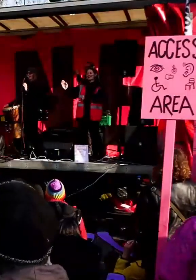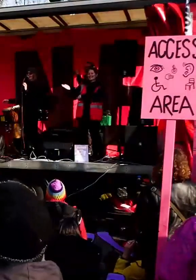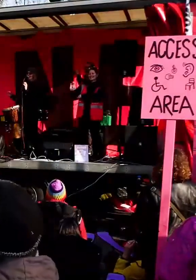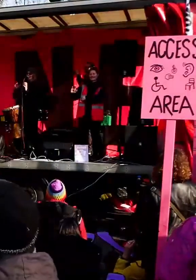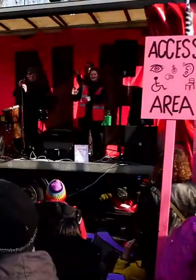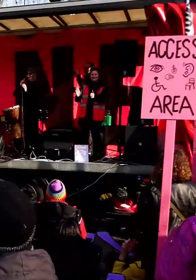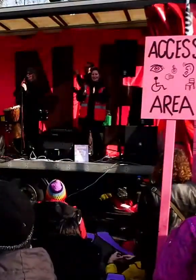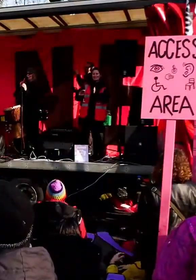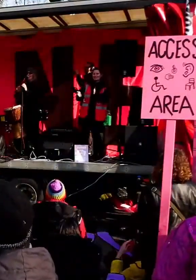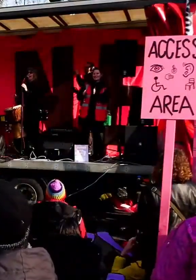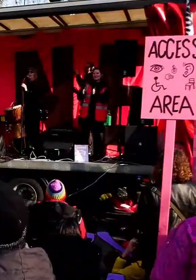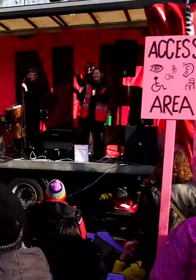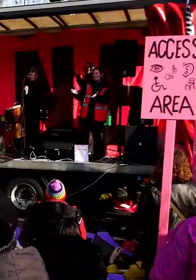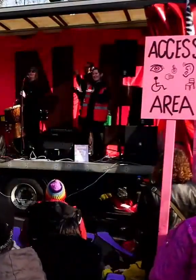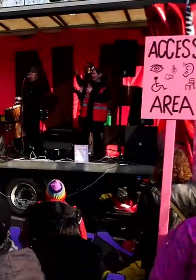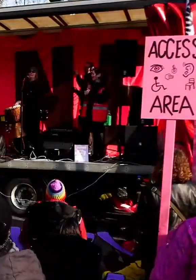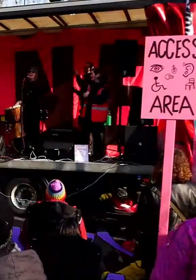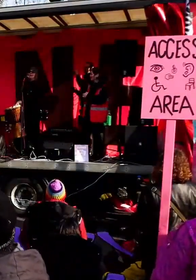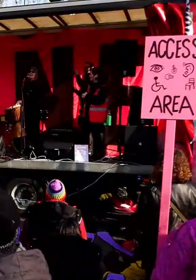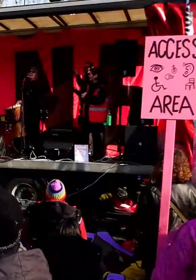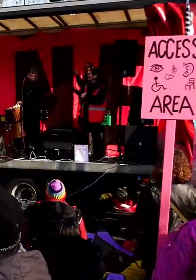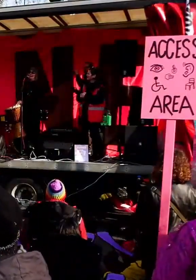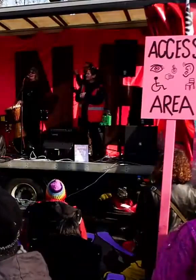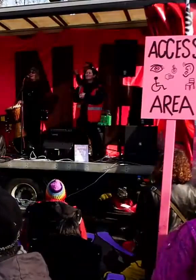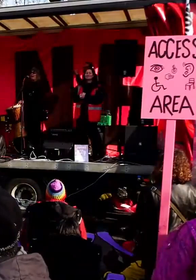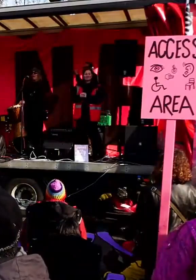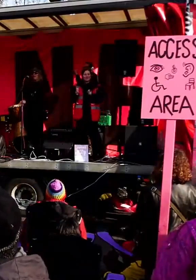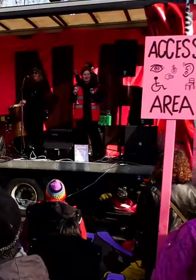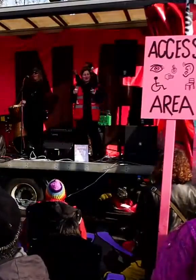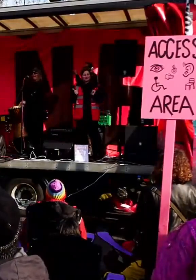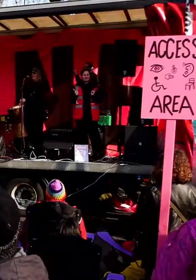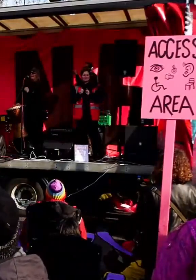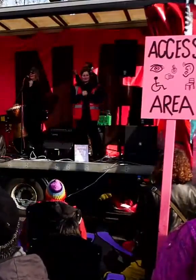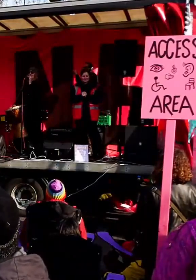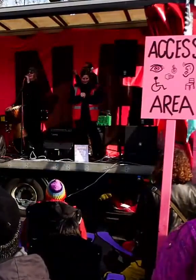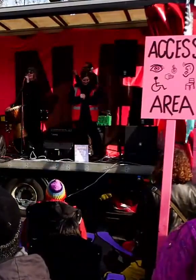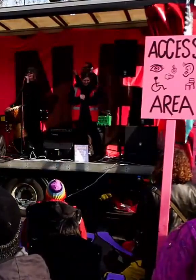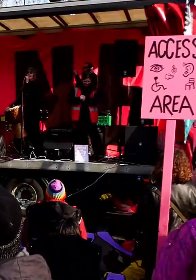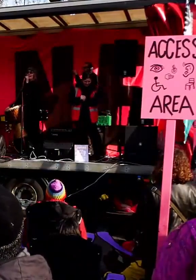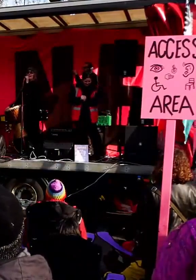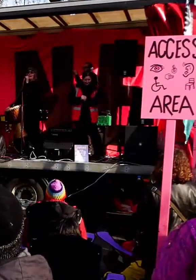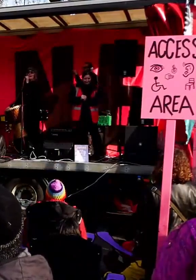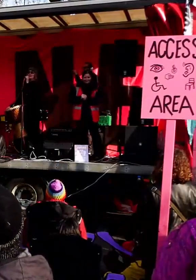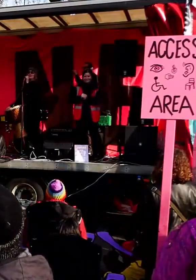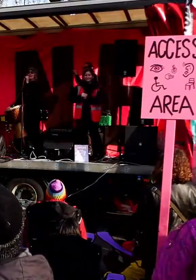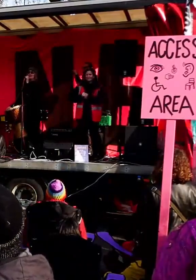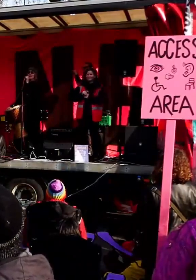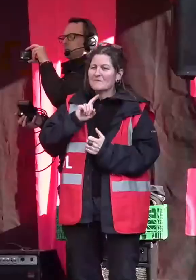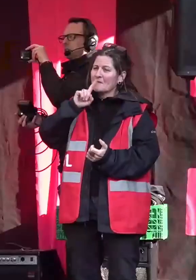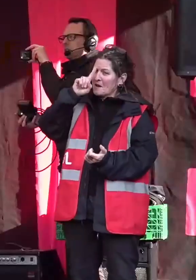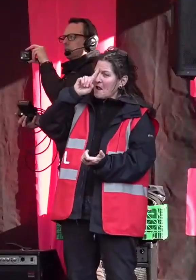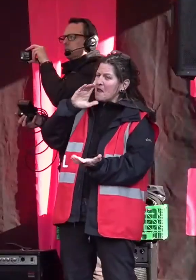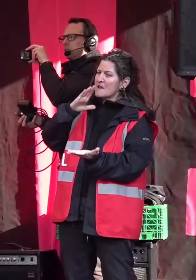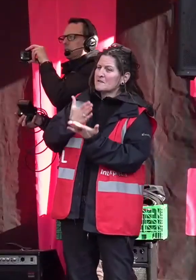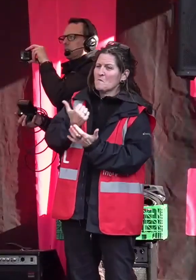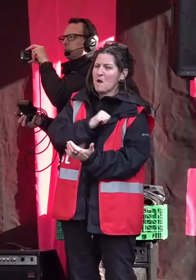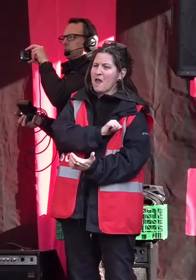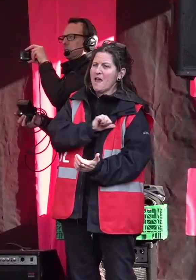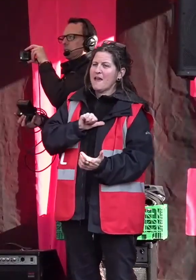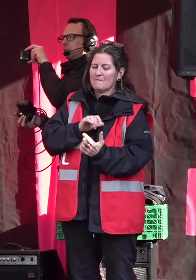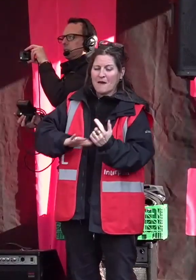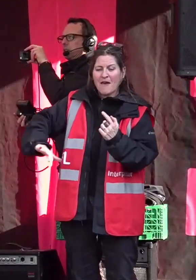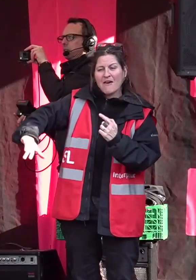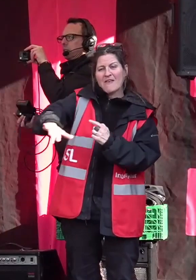I'd rather a good member of our own band as well. Okay. I swear by the lake on the